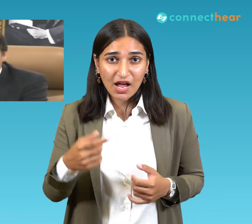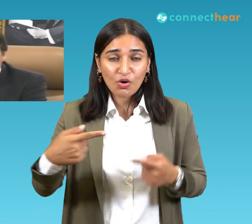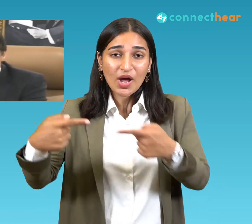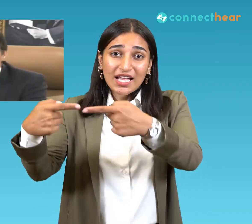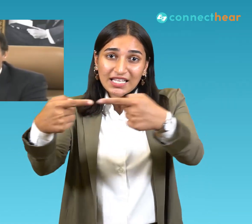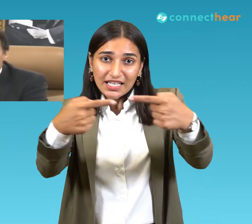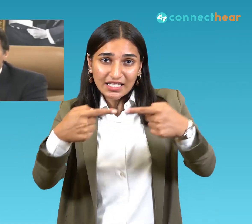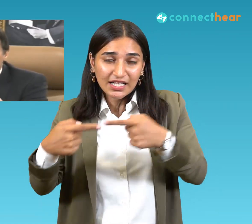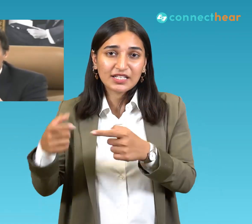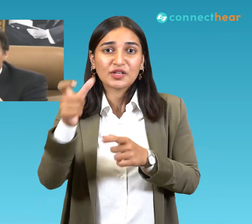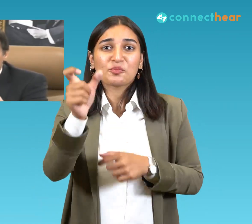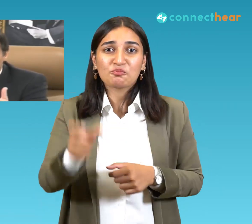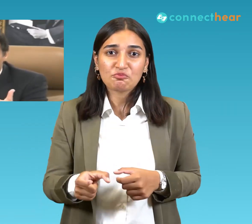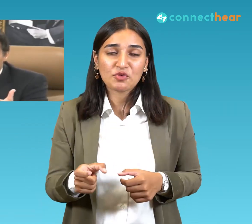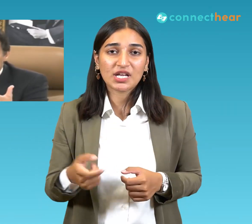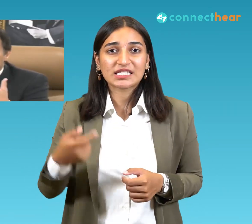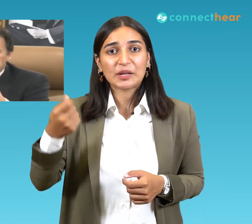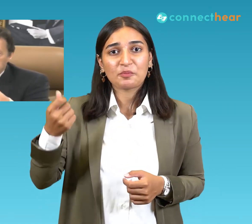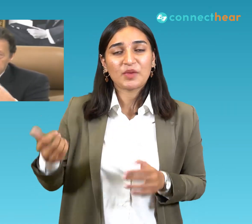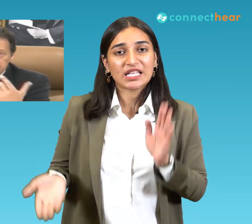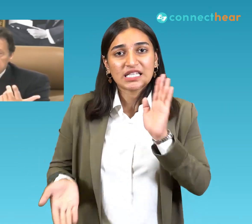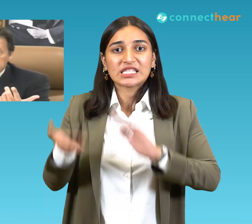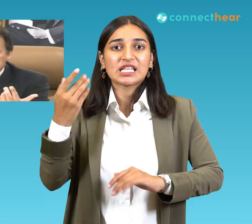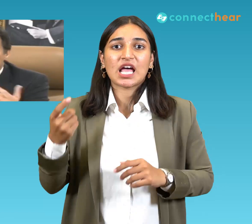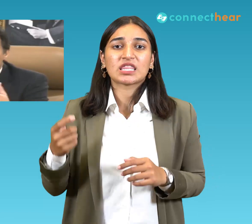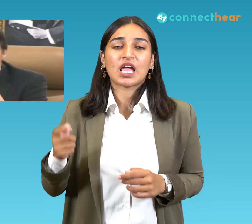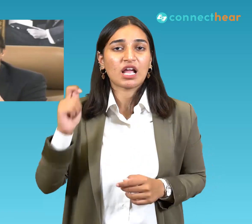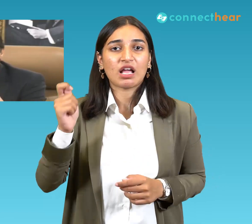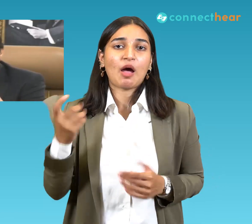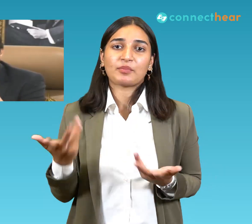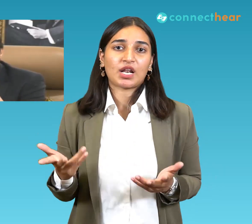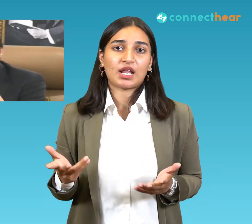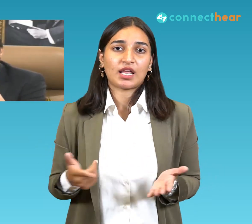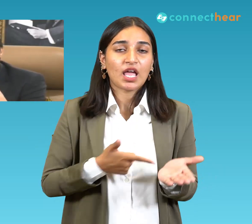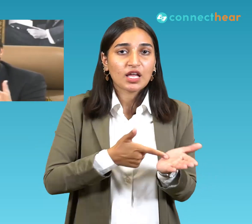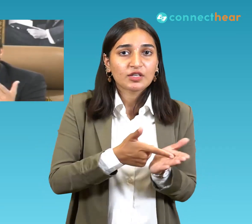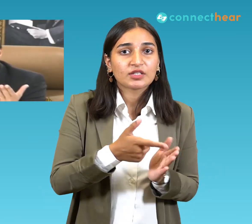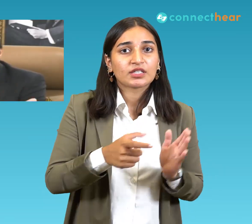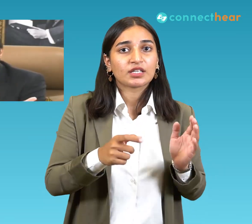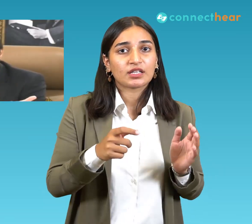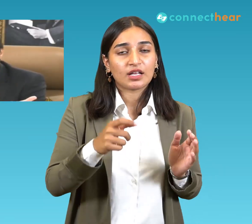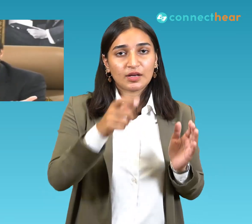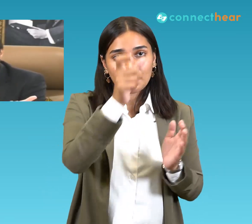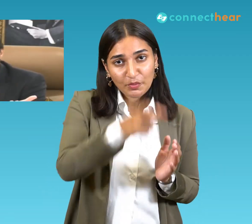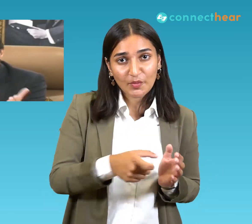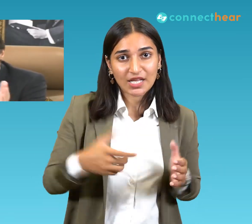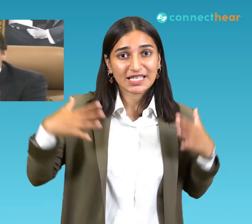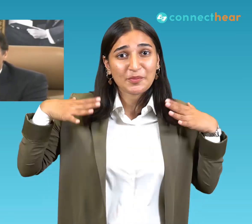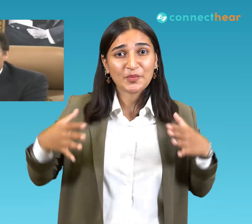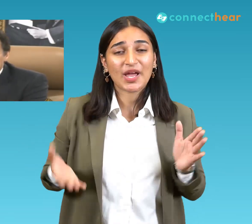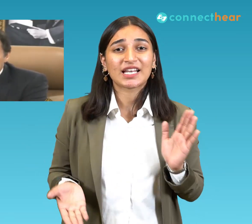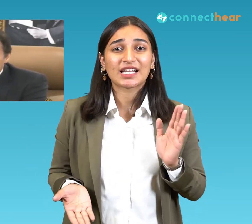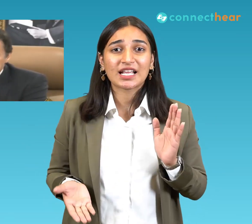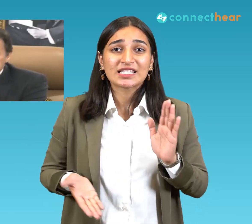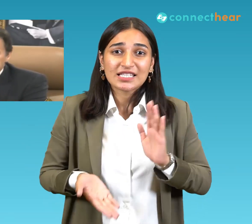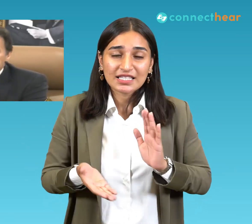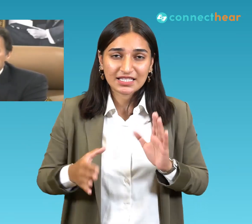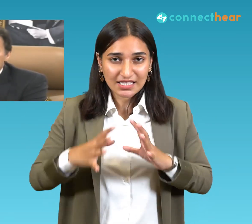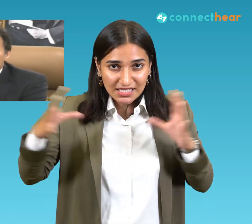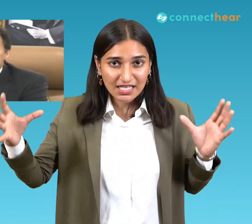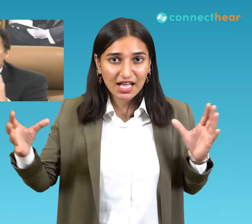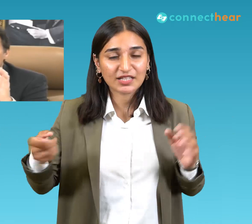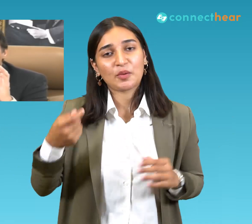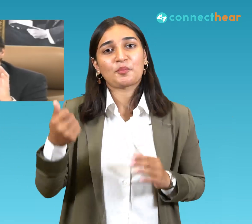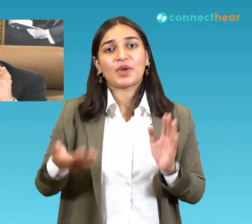hard, number one, we want him to get paid more. And secondly, we want the consumers to get a lower price. And thirdly, we